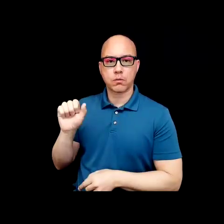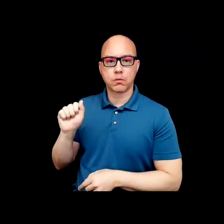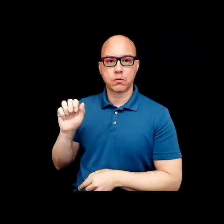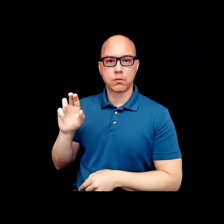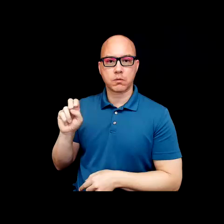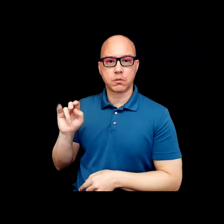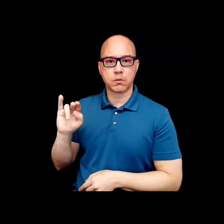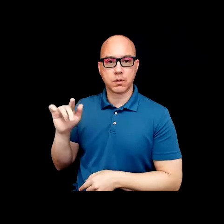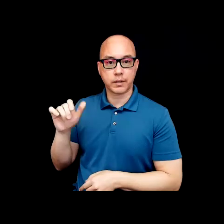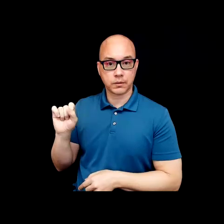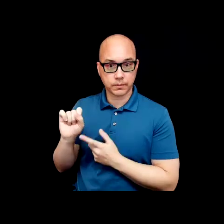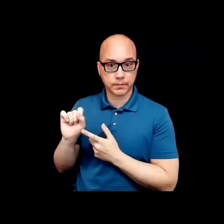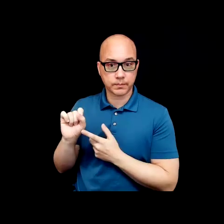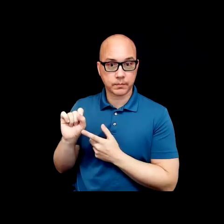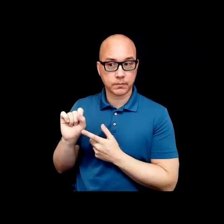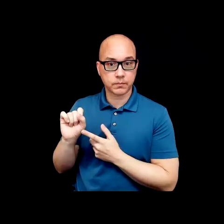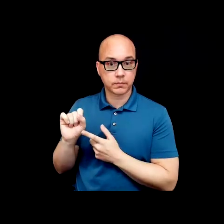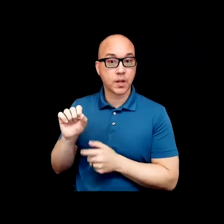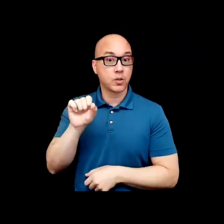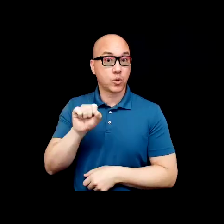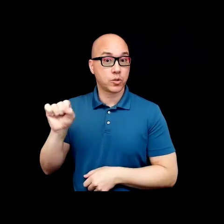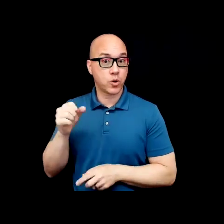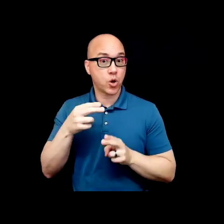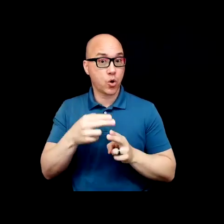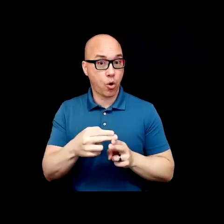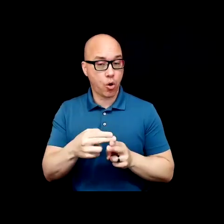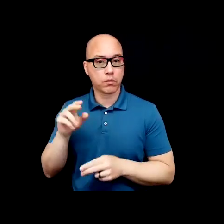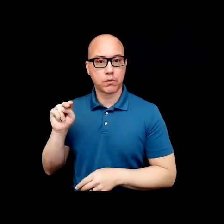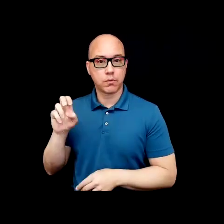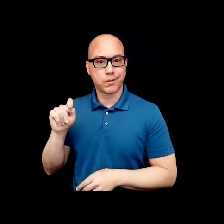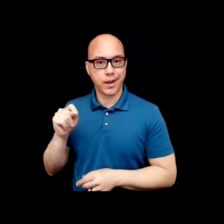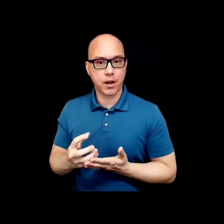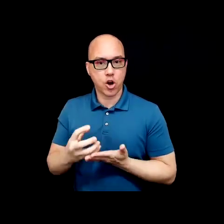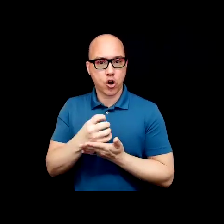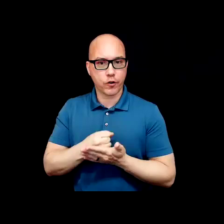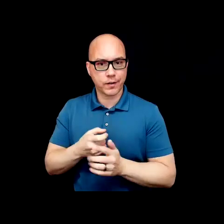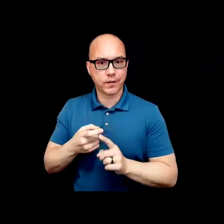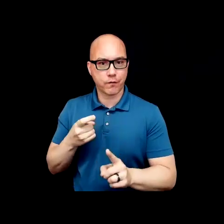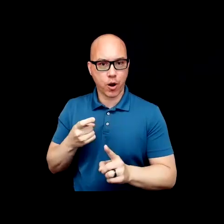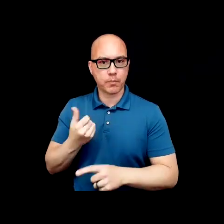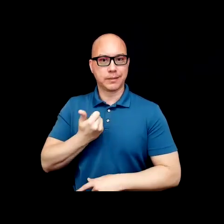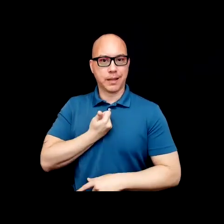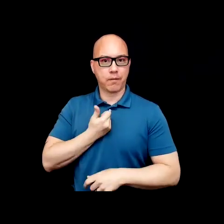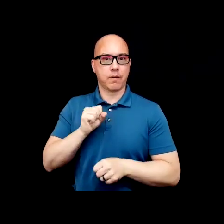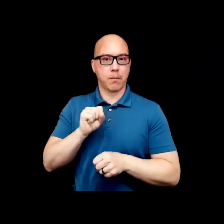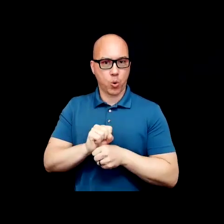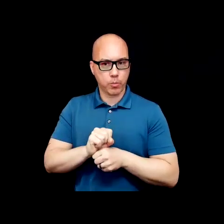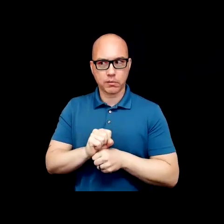Social Security calls this amount net earnings from self-employment, or NESE for short.